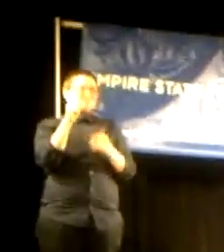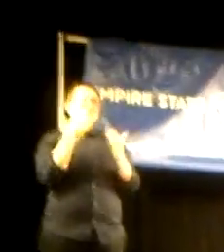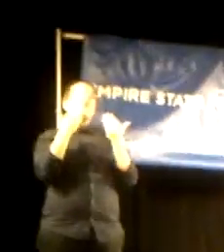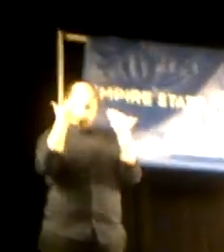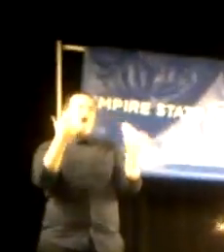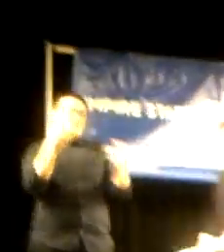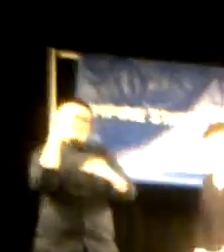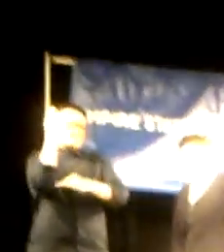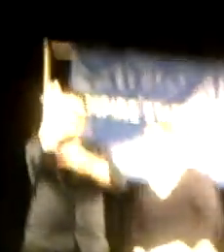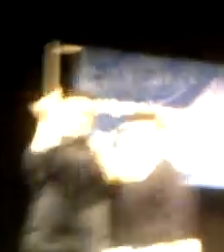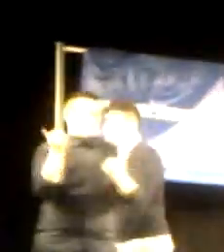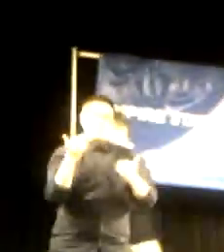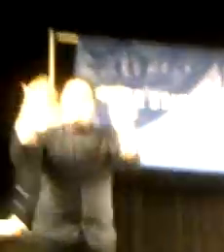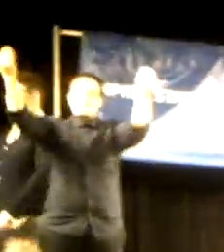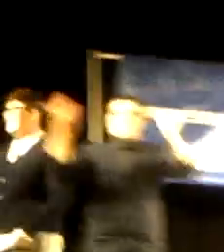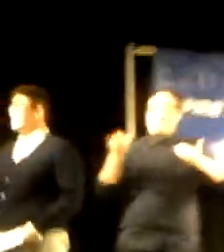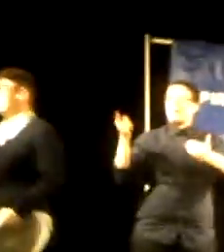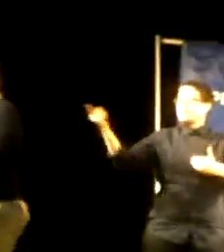Welcome you.